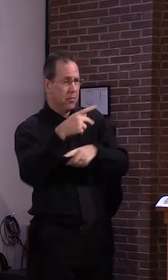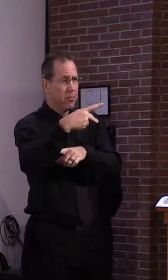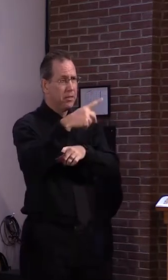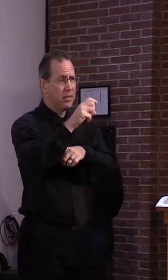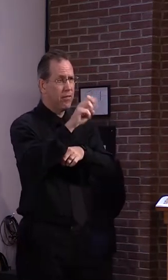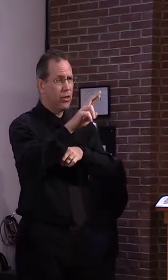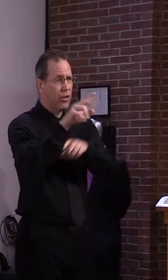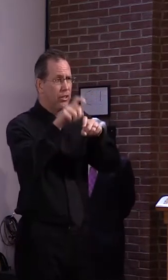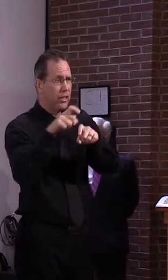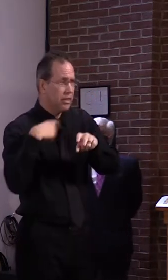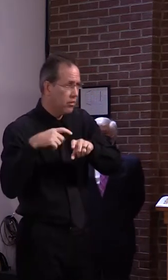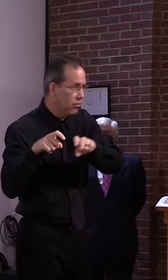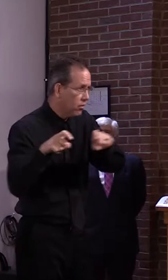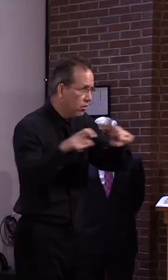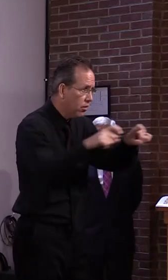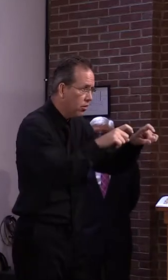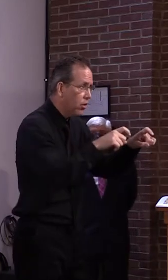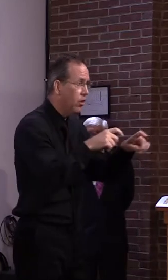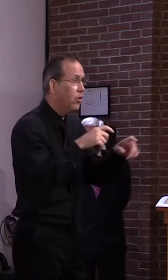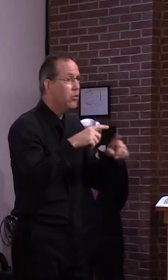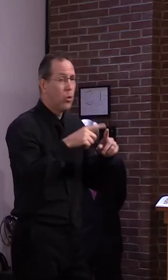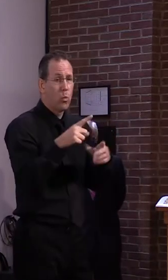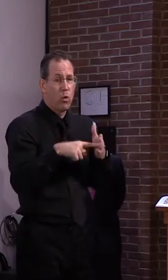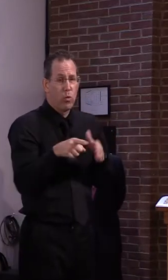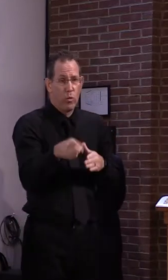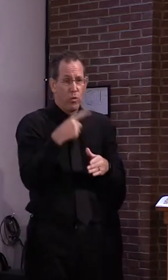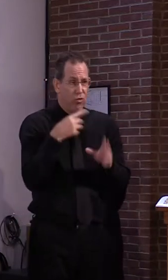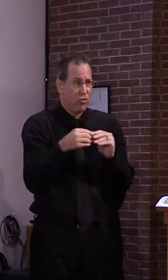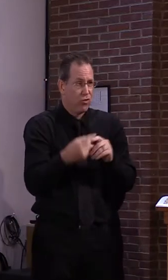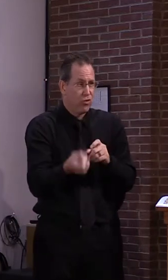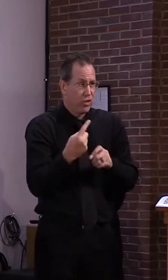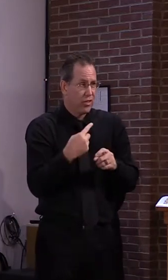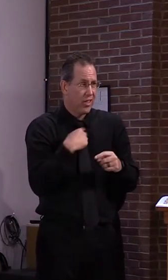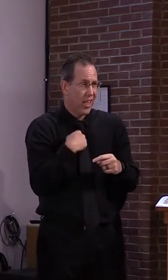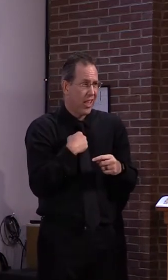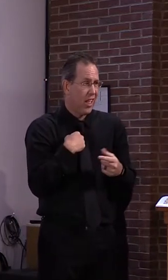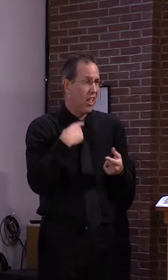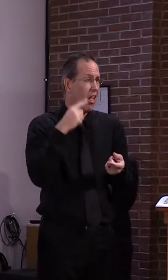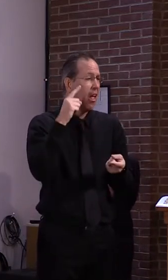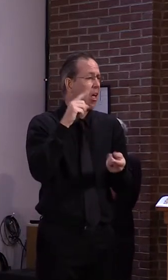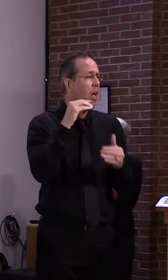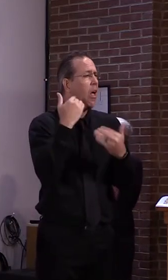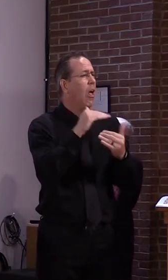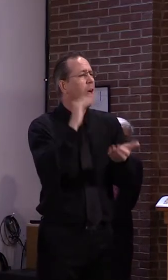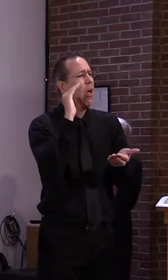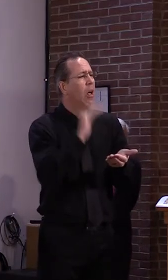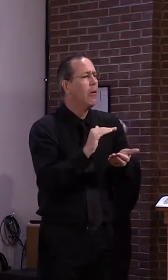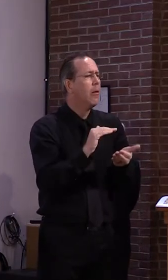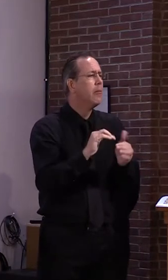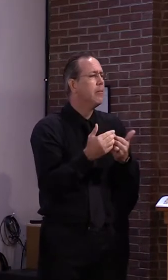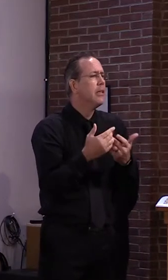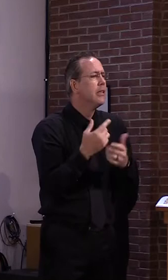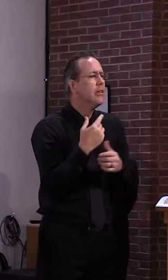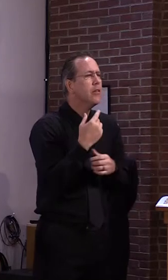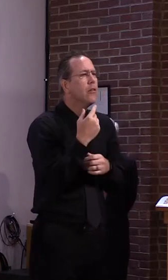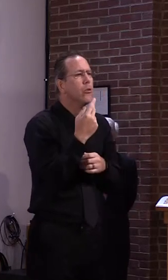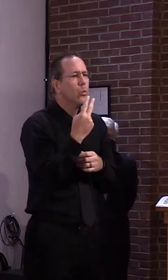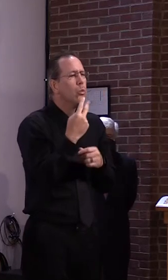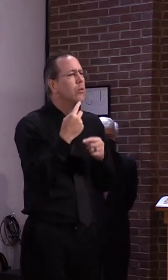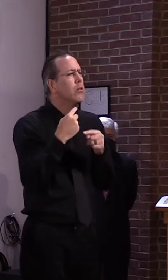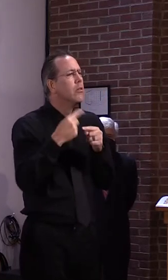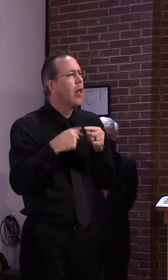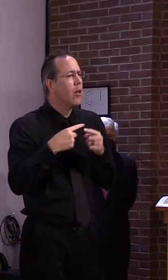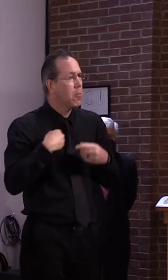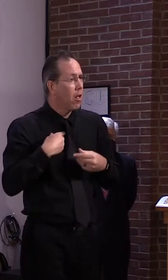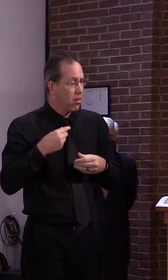your instrument wouldn't actually go through more cycles than you preset it for. So that would take a lot of the people